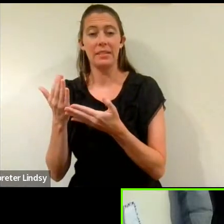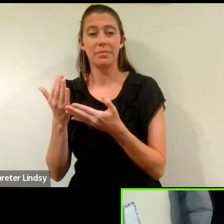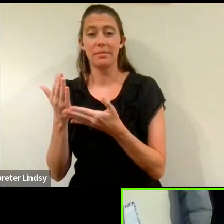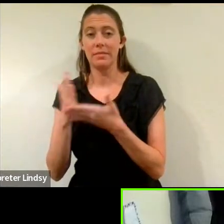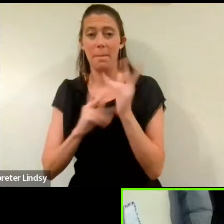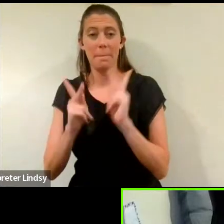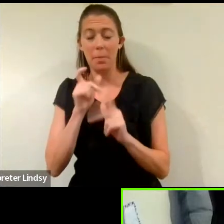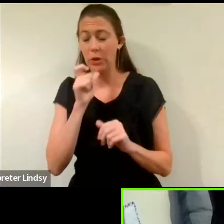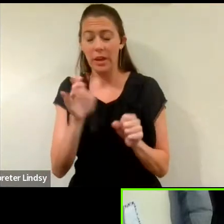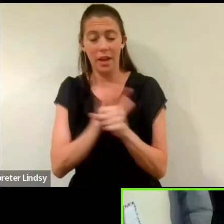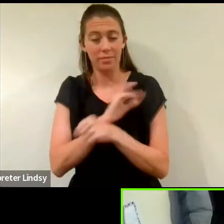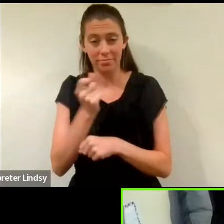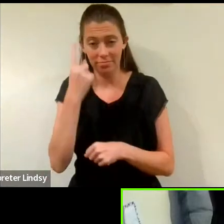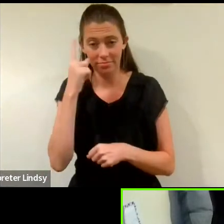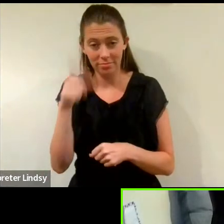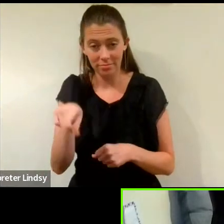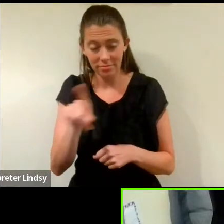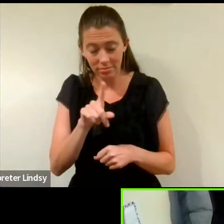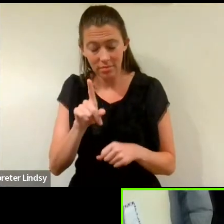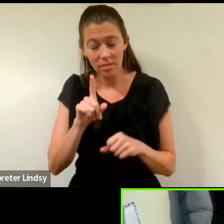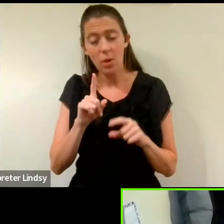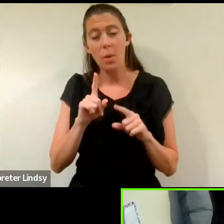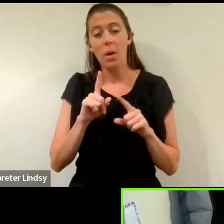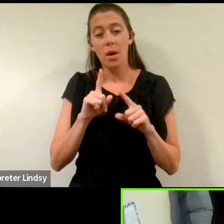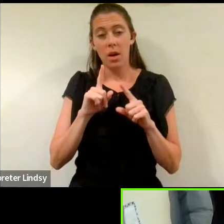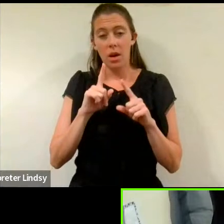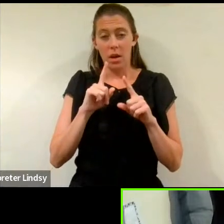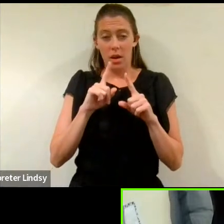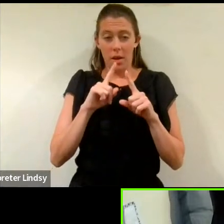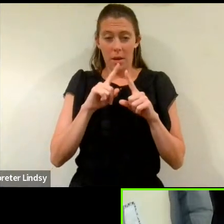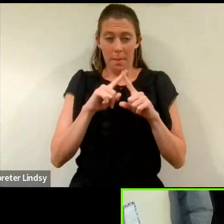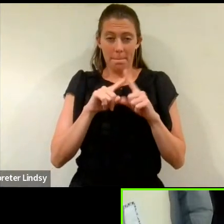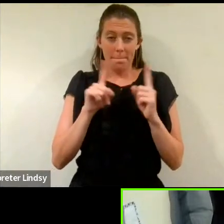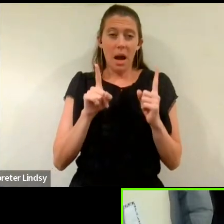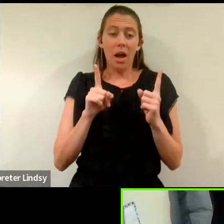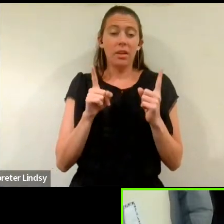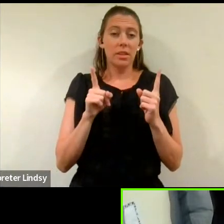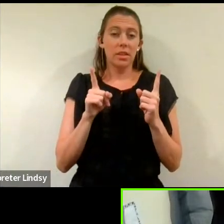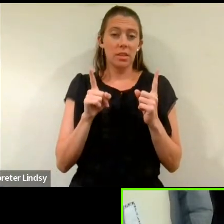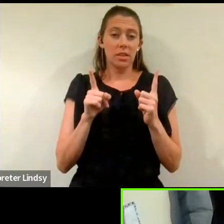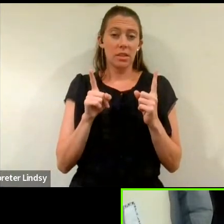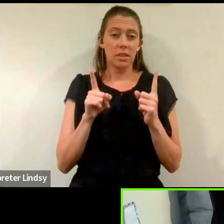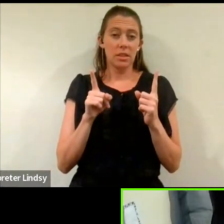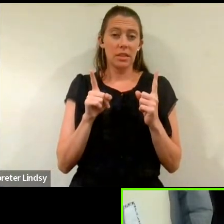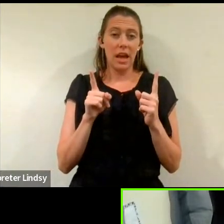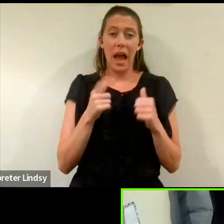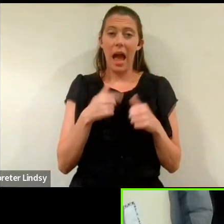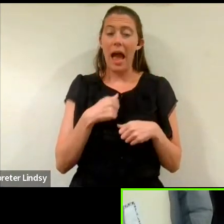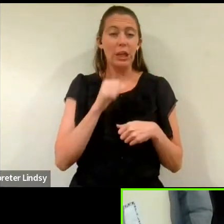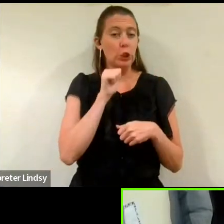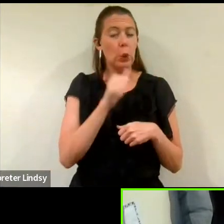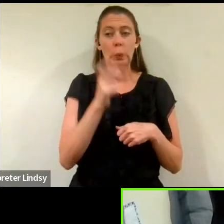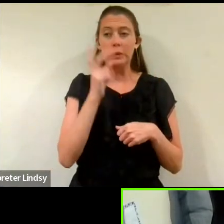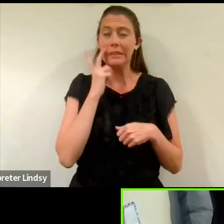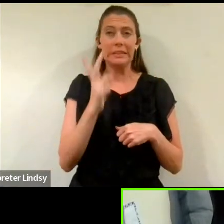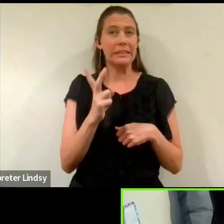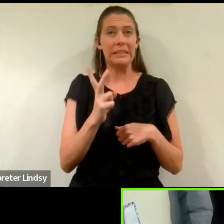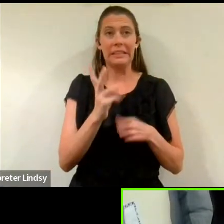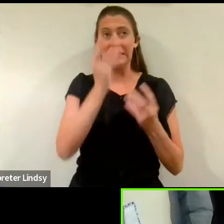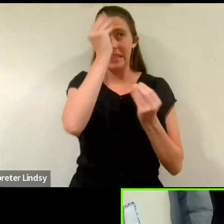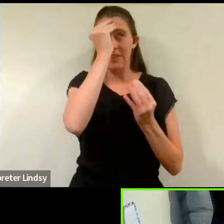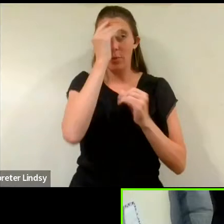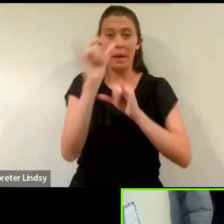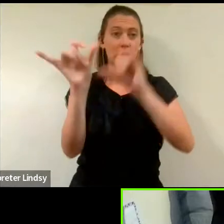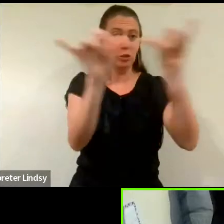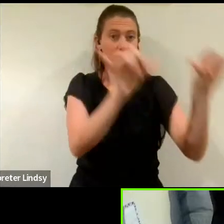But there's a continuity that I just don't hear has been happening for 4 to